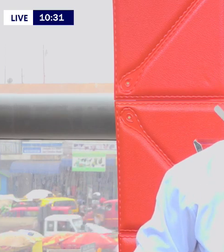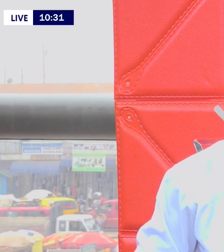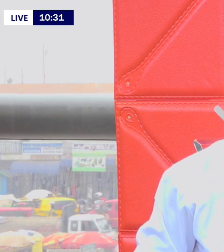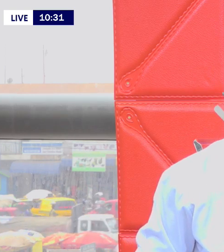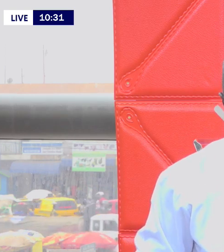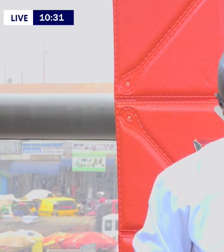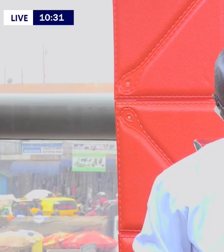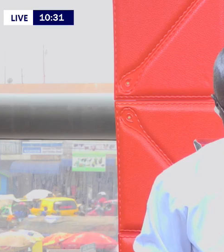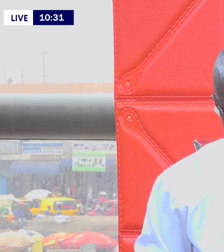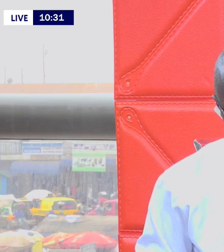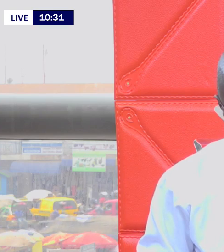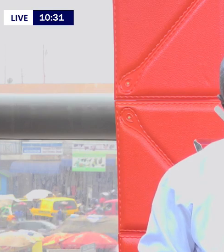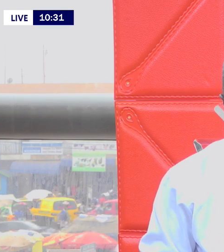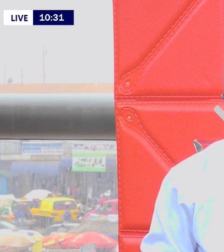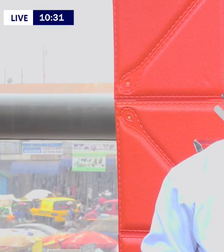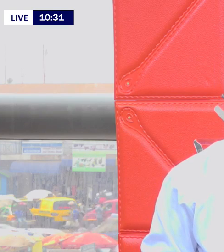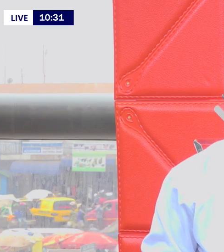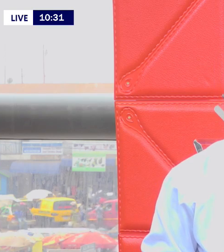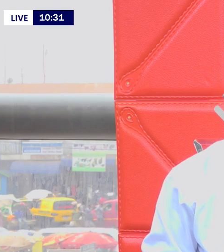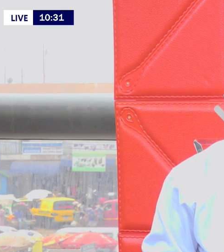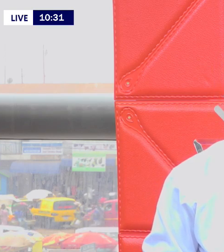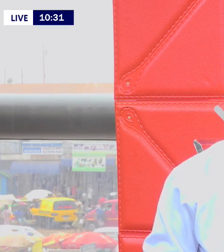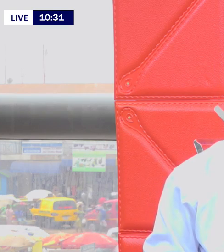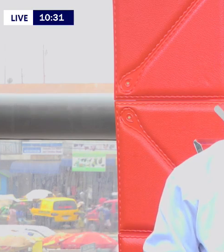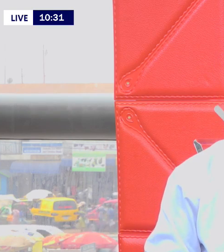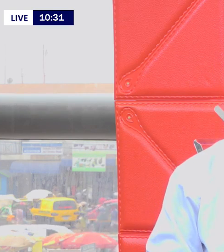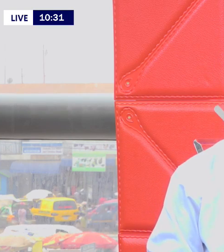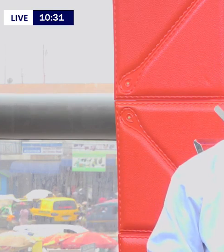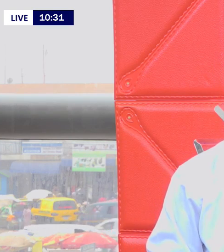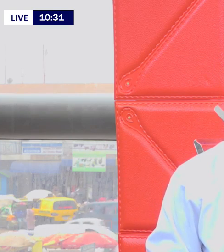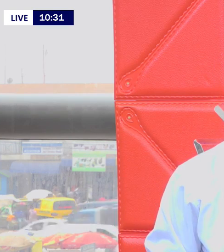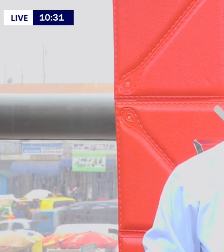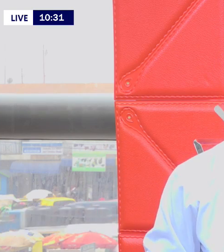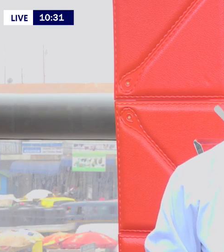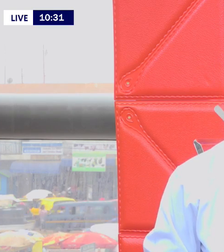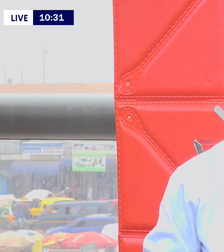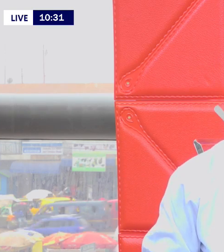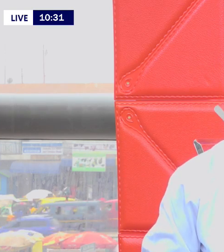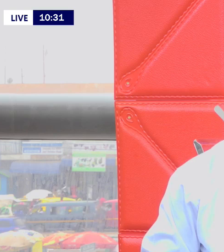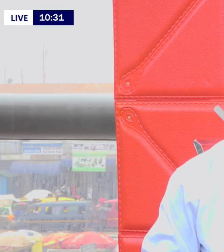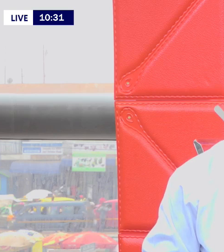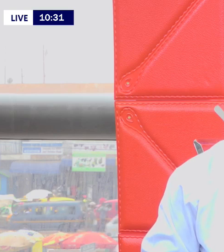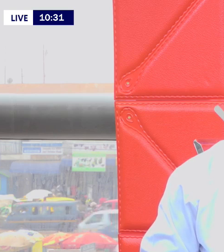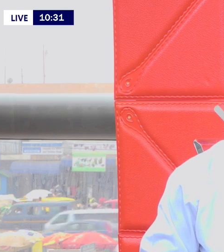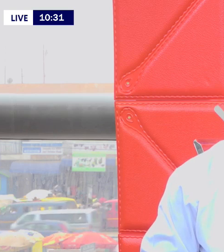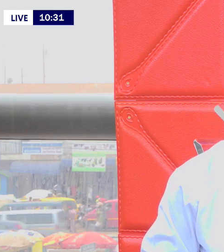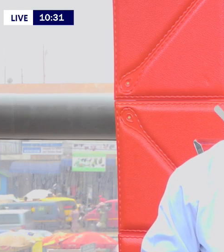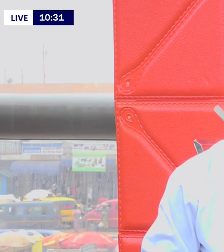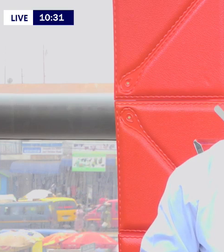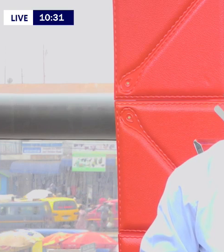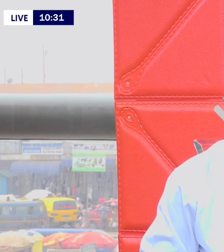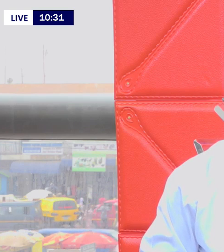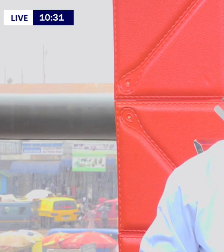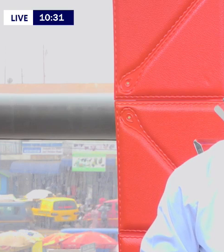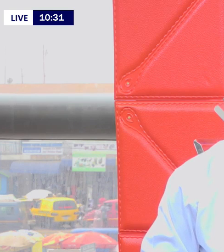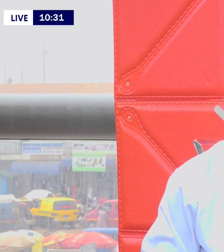0243 733 666 me kai wo se obi wo ho no mu a ade akyinye ogunsu a na wo te ya enye papa